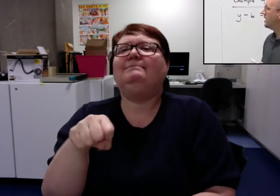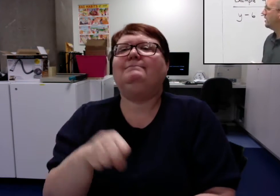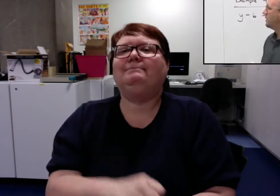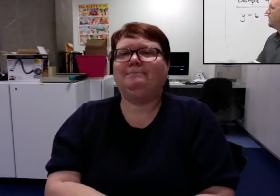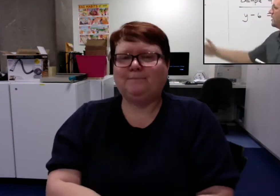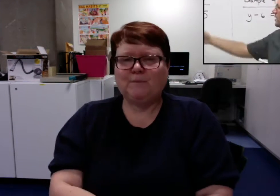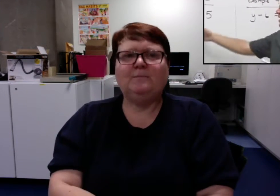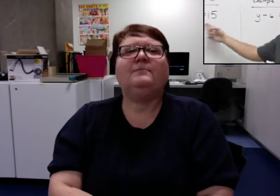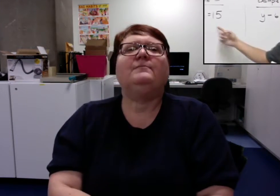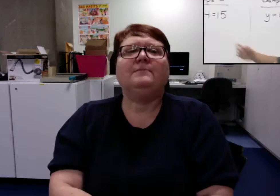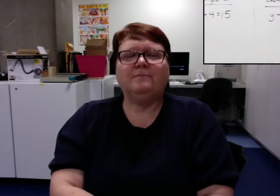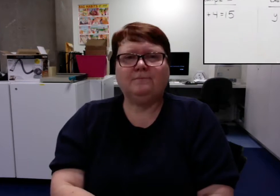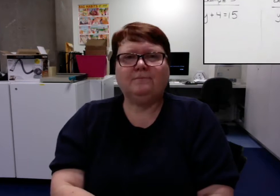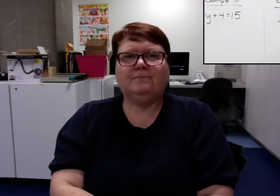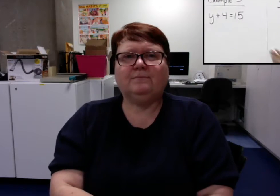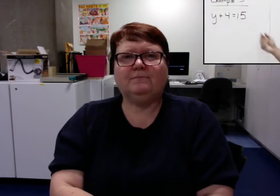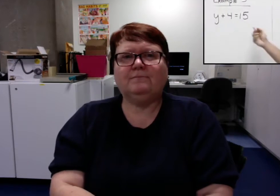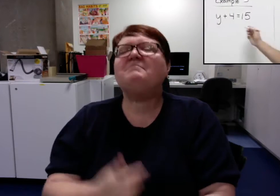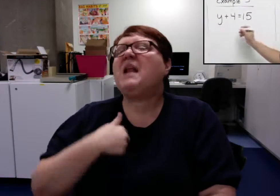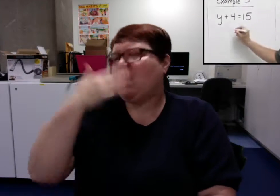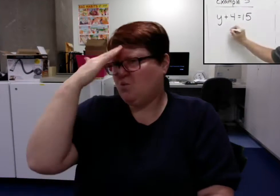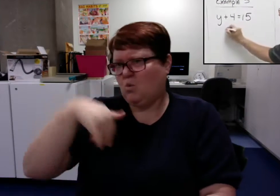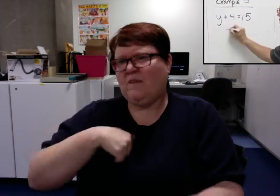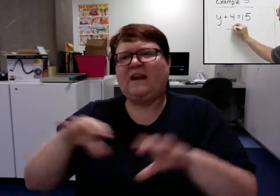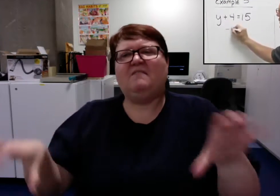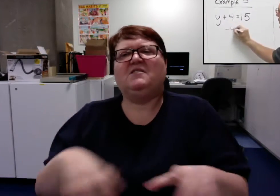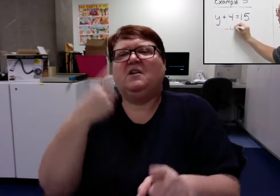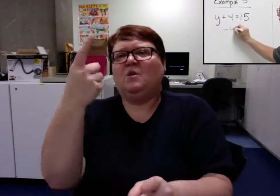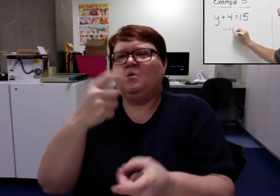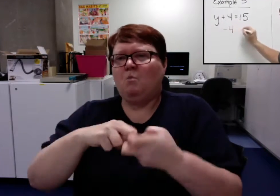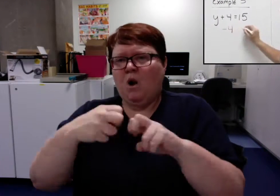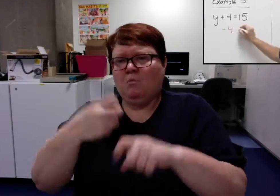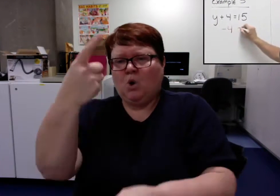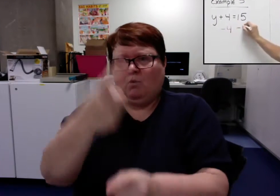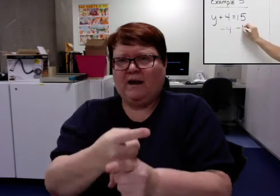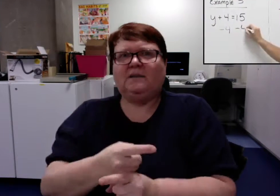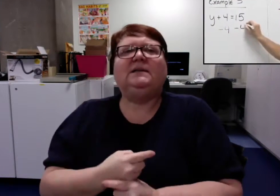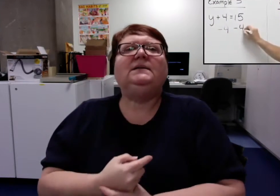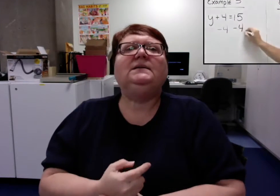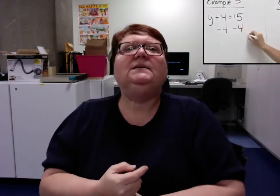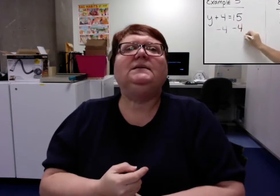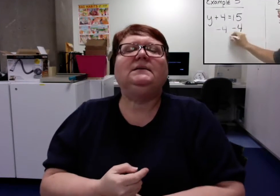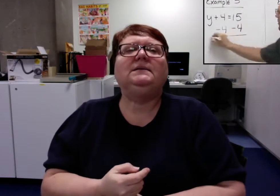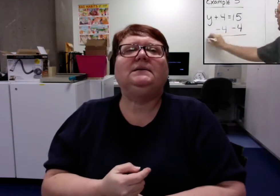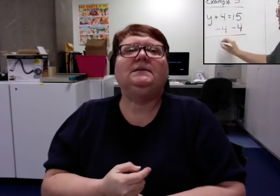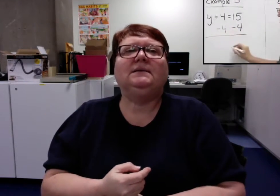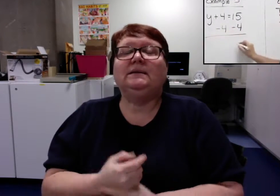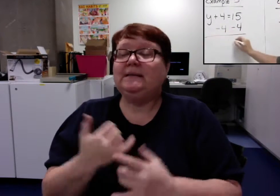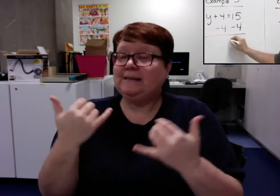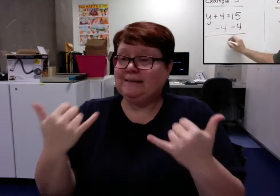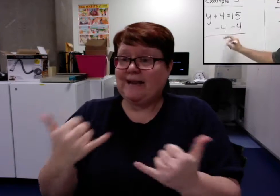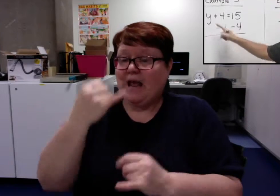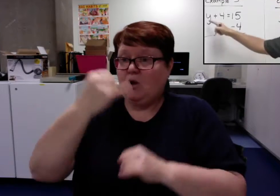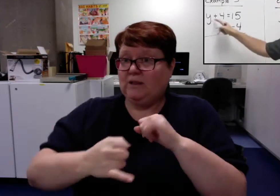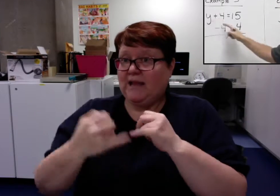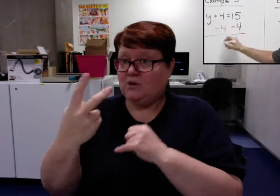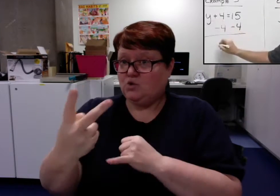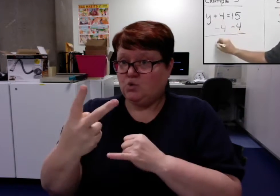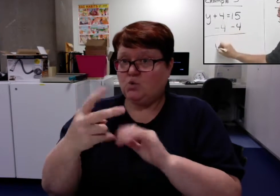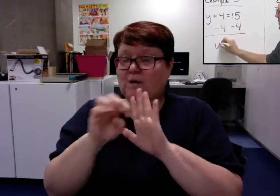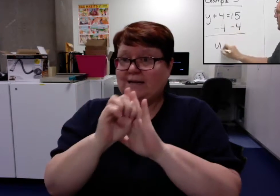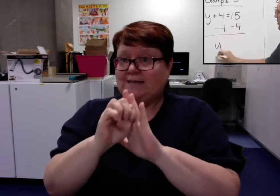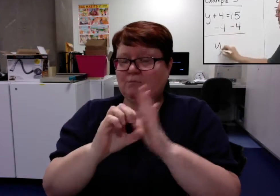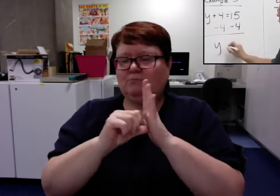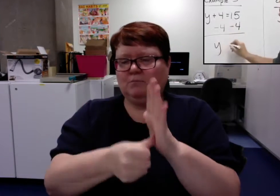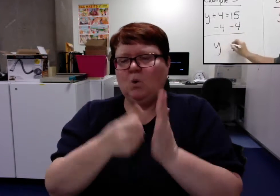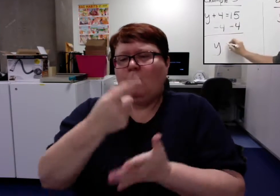to 15. To undo our addition, I will subtract 4, but I must do it from both sides.